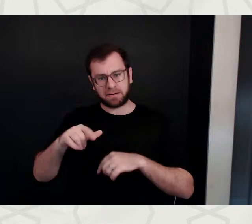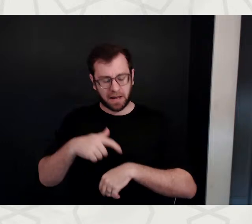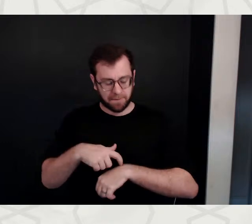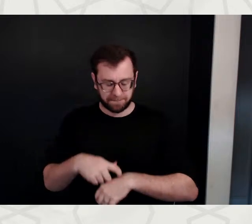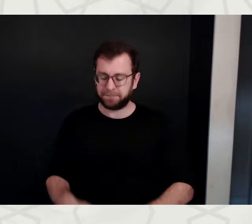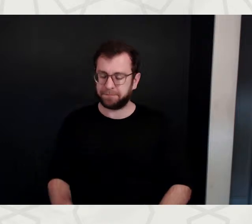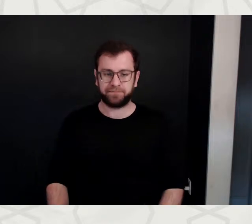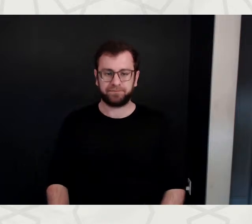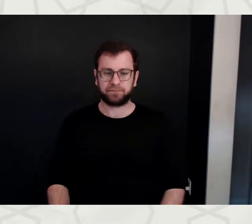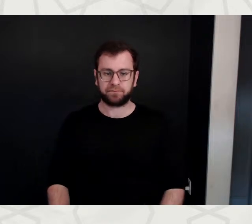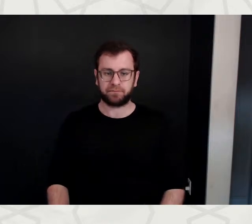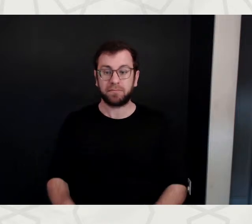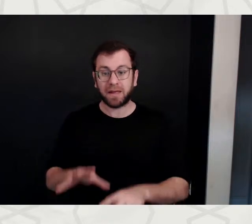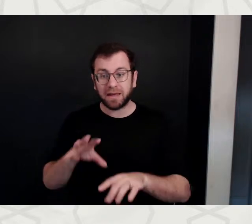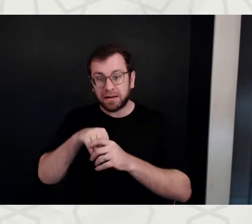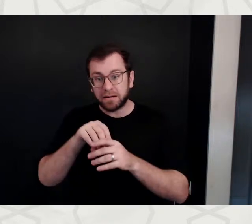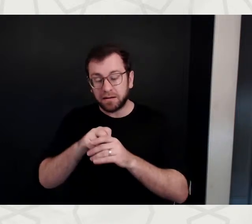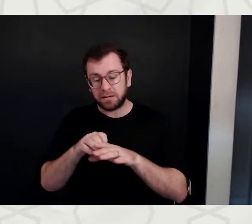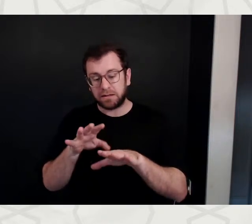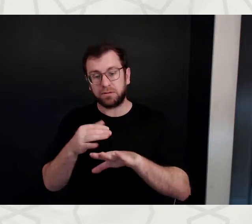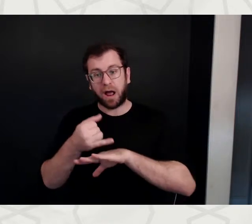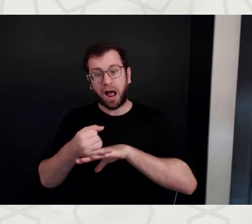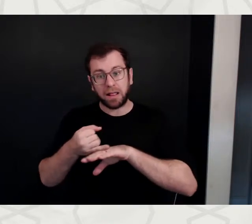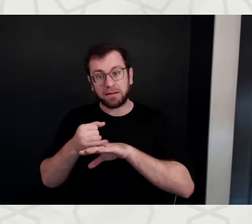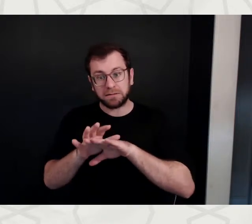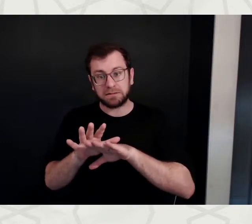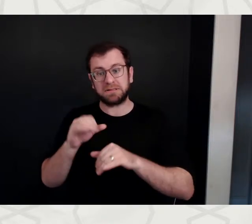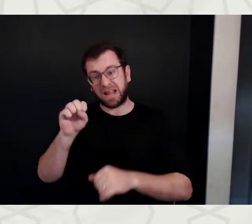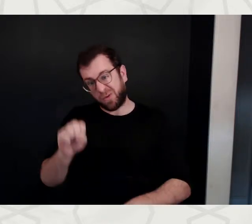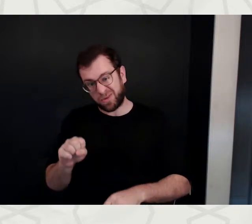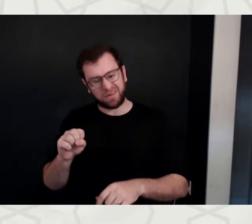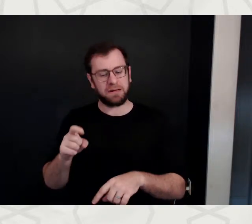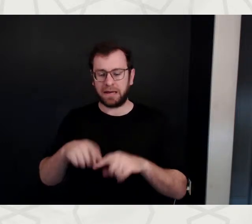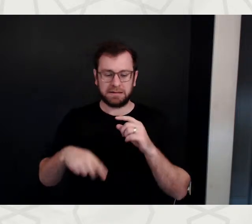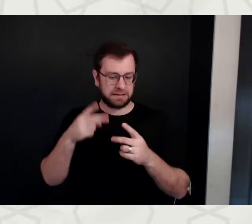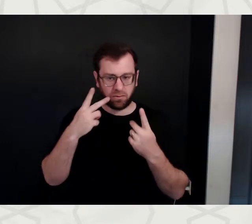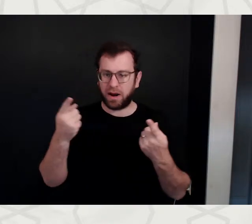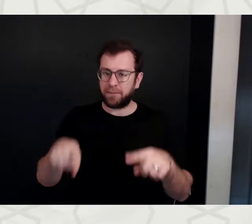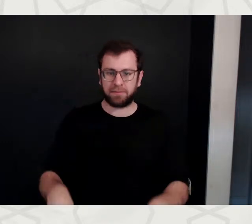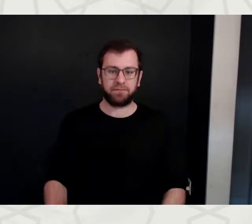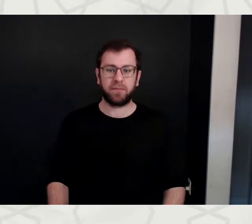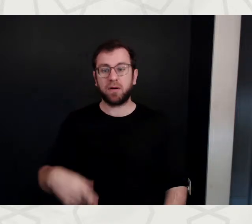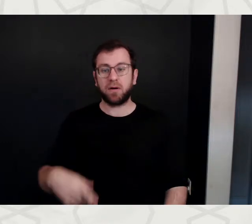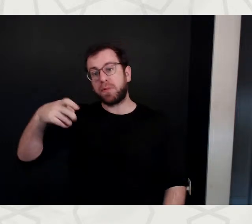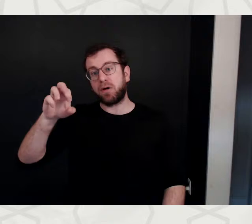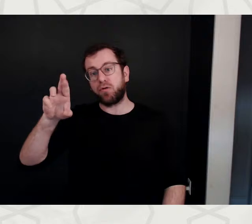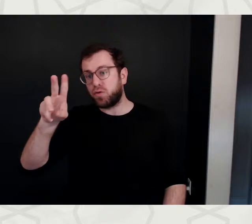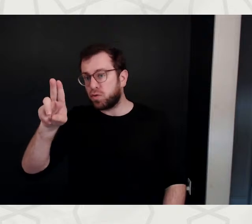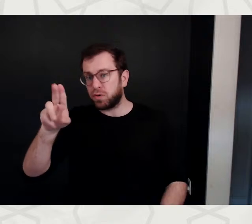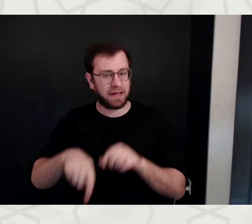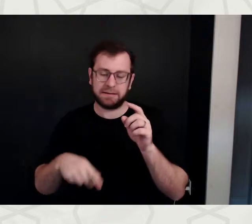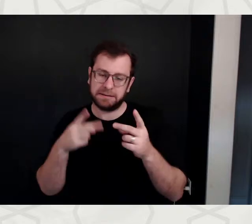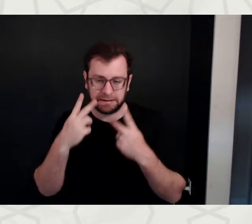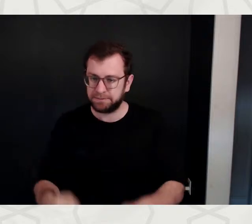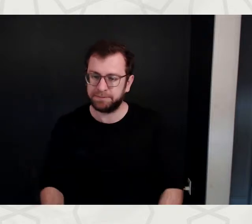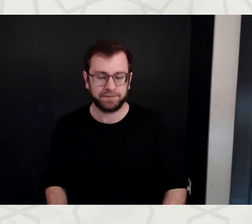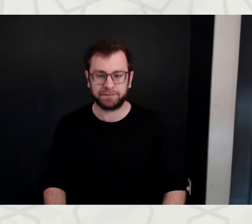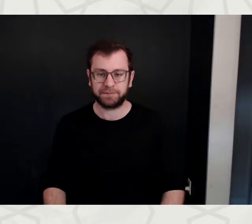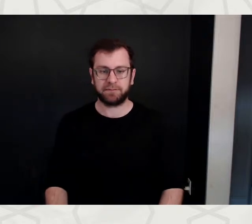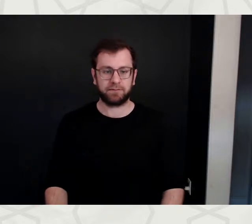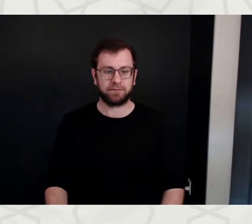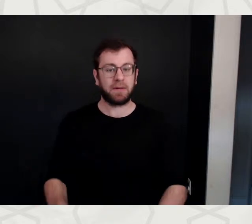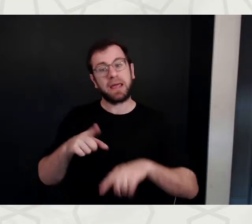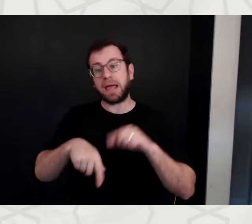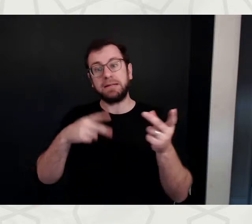Taino people in the Caribbean. You couldn't see what happened in Peru. You couldn't see what